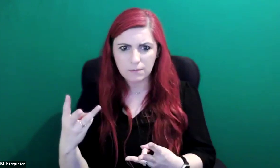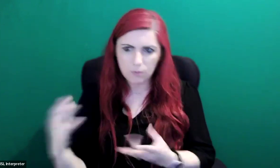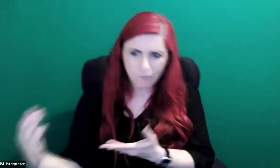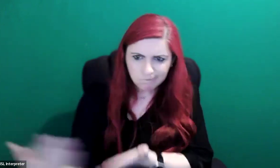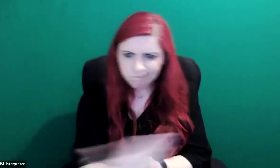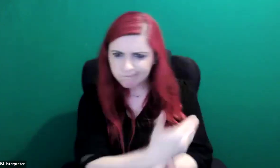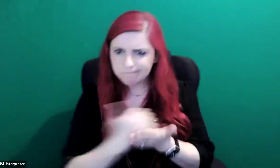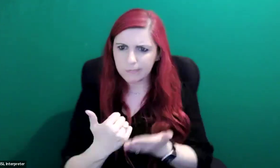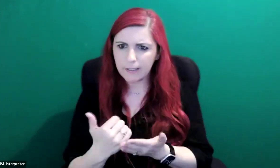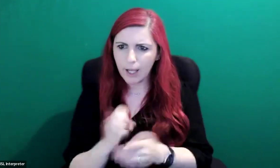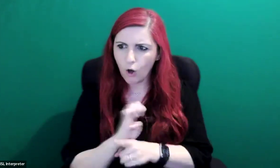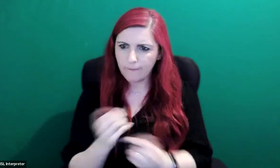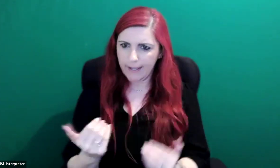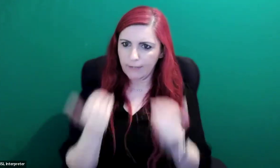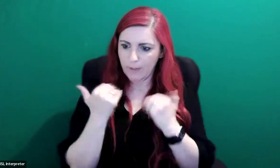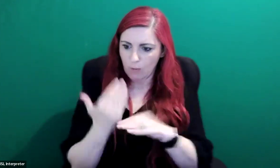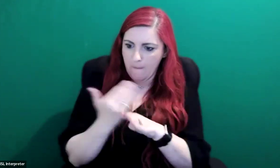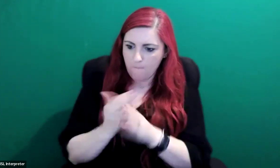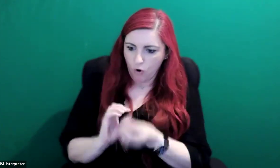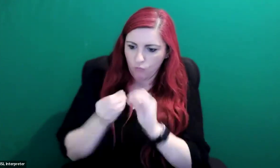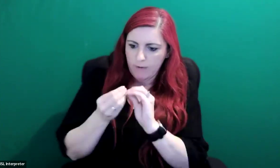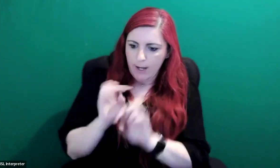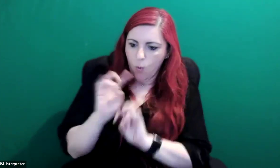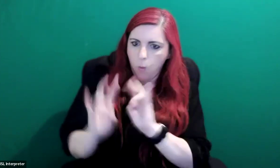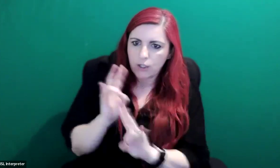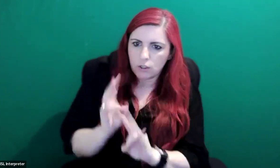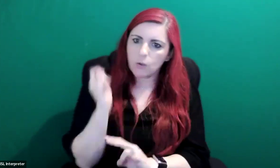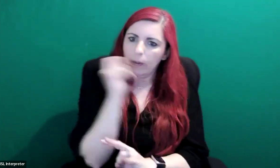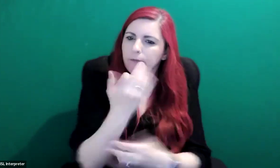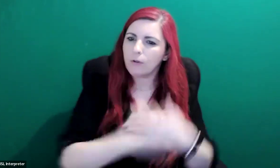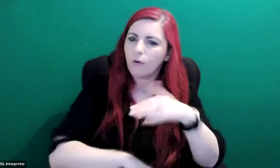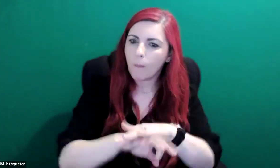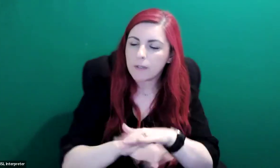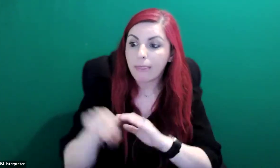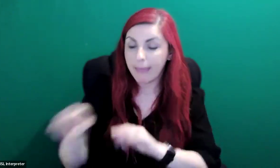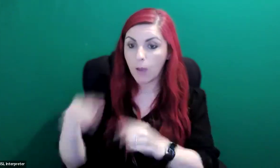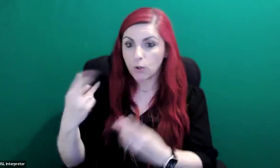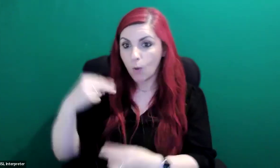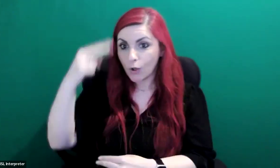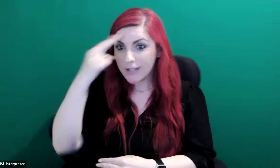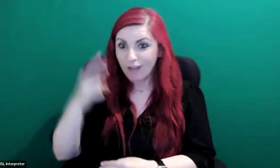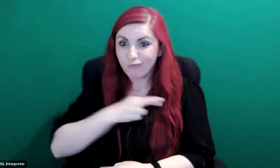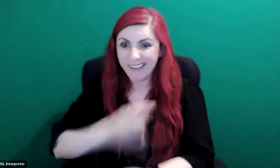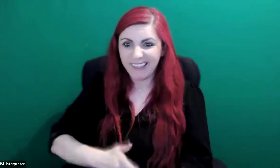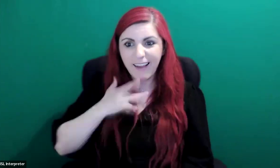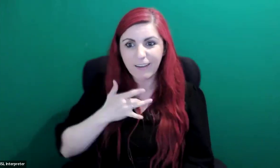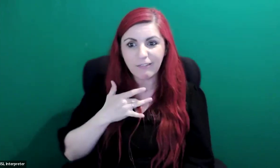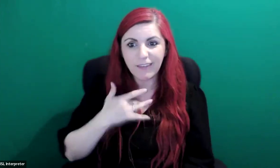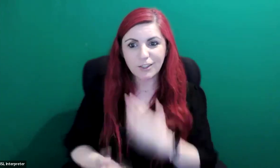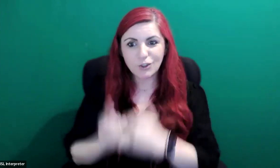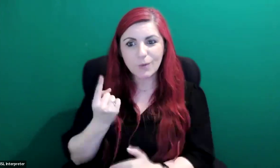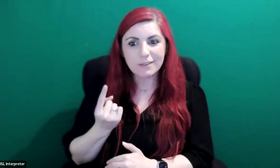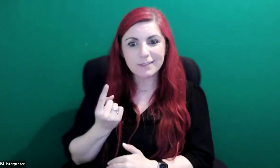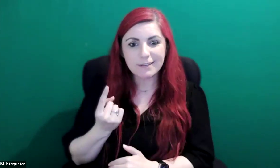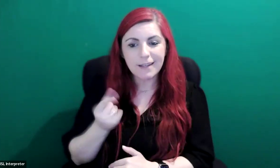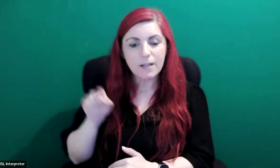its questions to the government. It wants to have a good understanding of what the key issues on the ground are at the time that this list of questions is created.